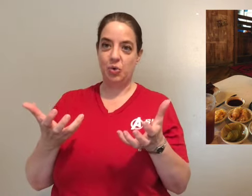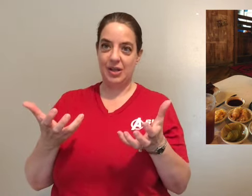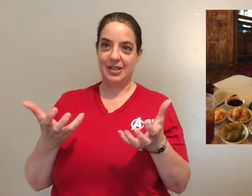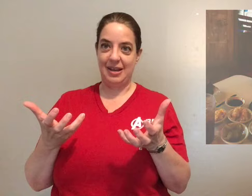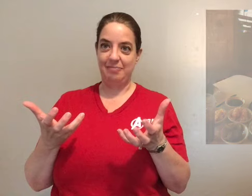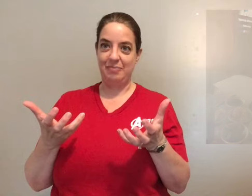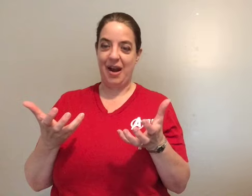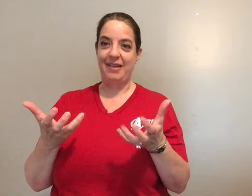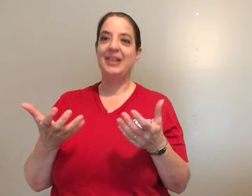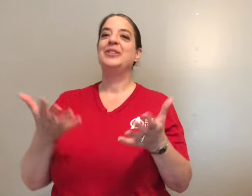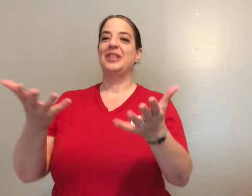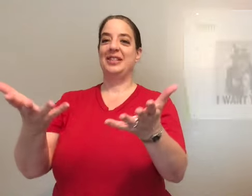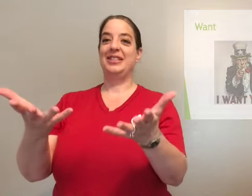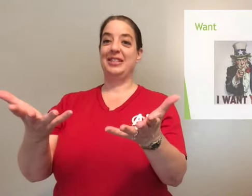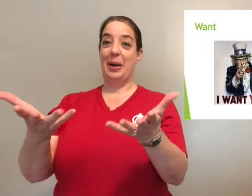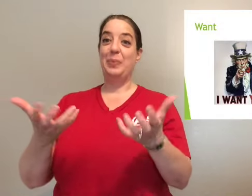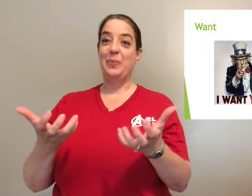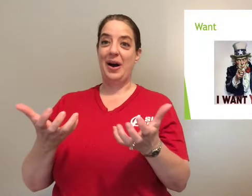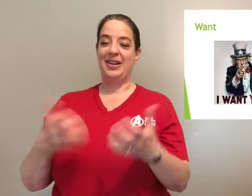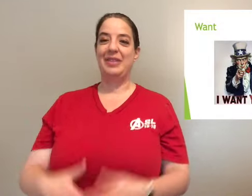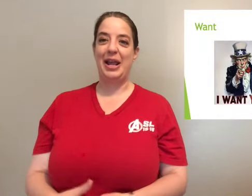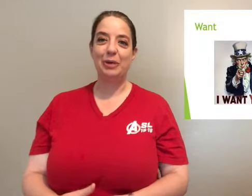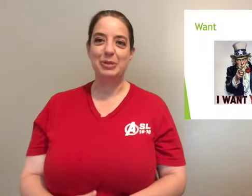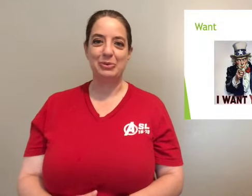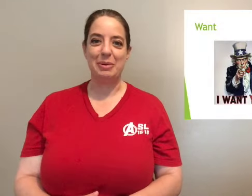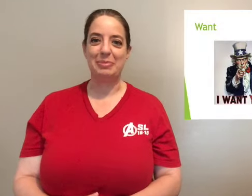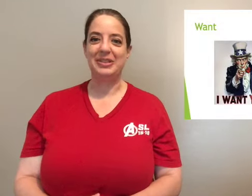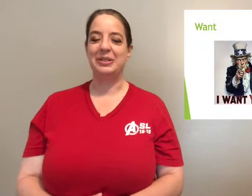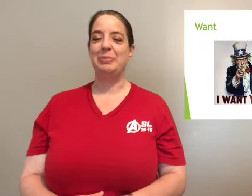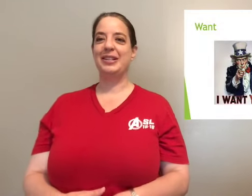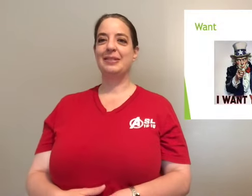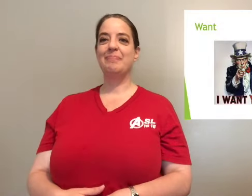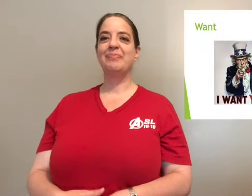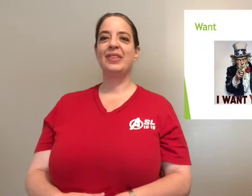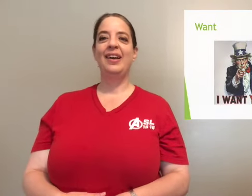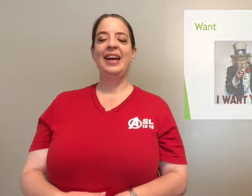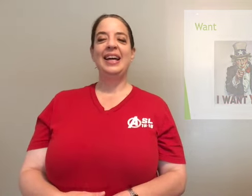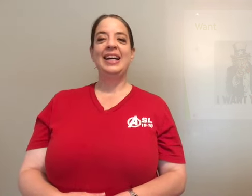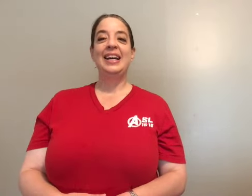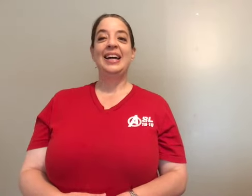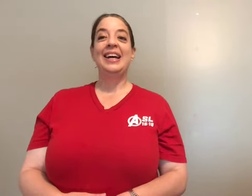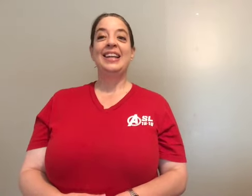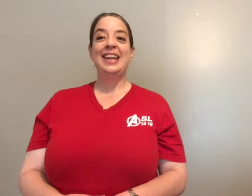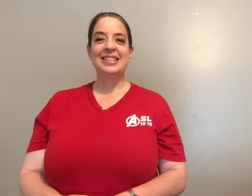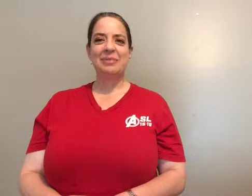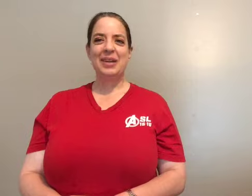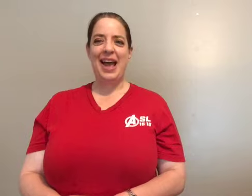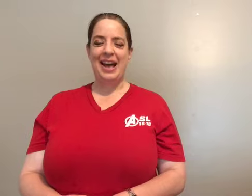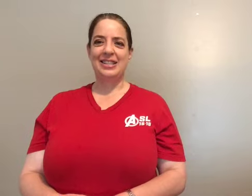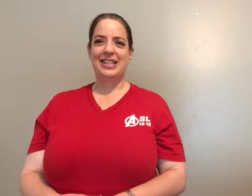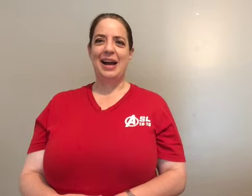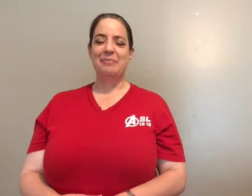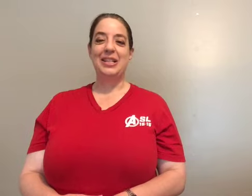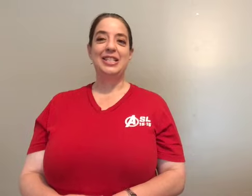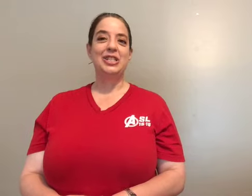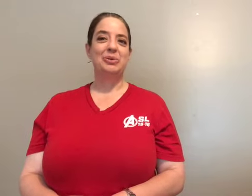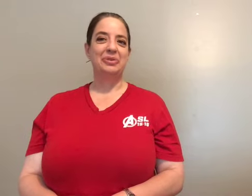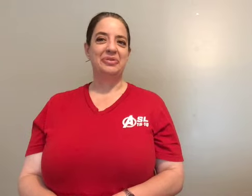towards them, right? So that's the sign want. That helps you remember a little bit. Next, I'm going to teach you a